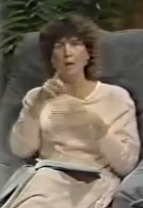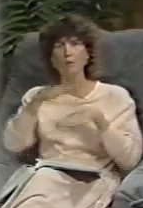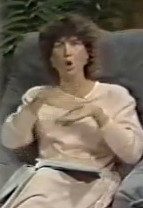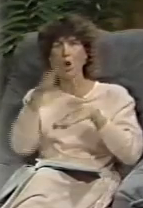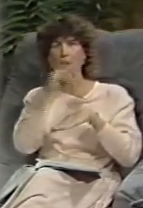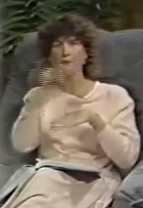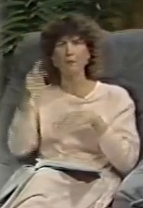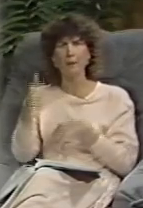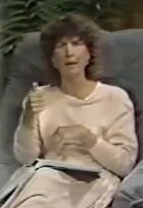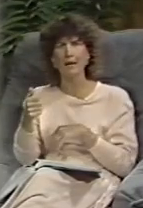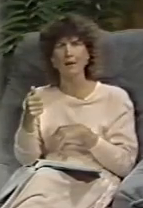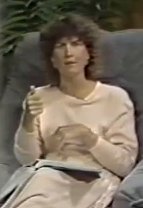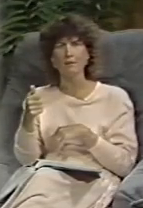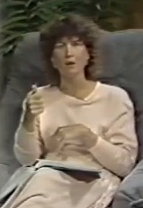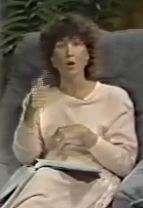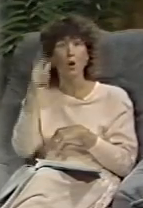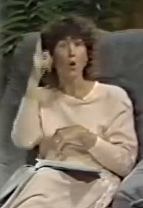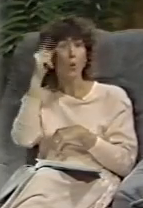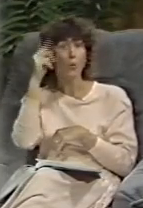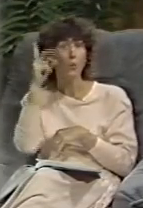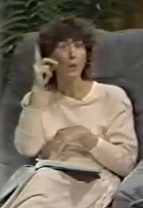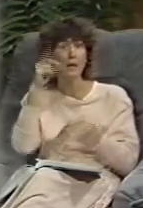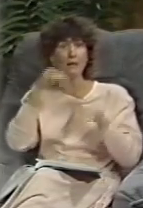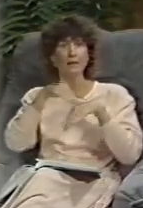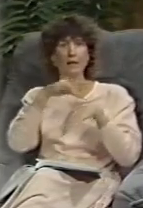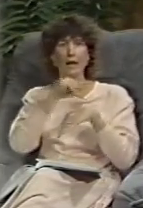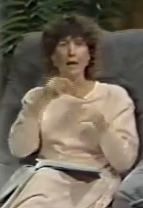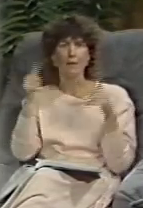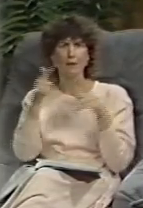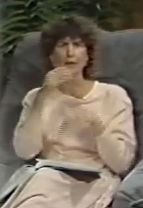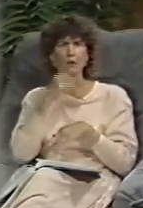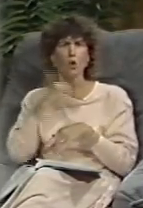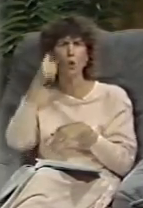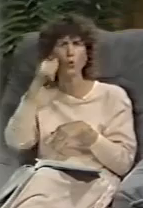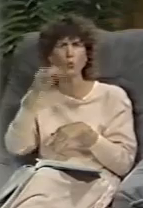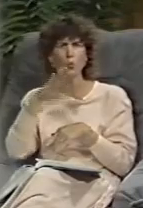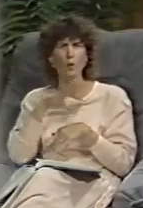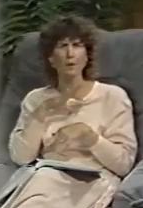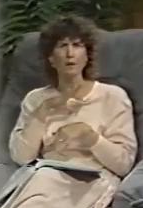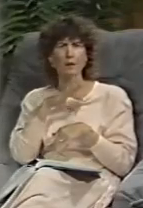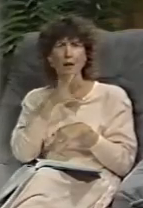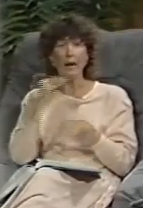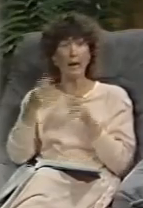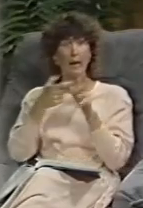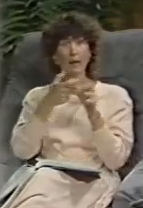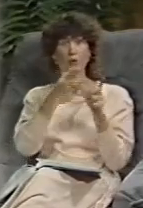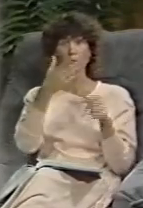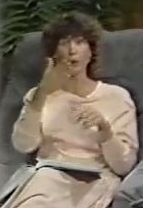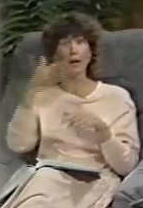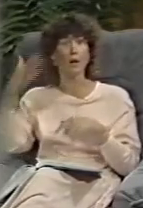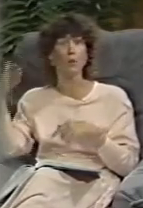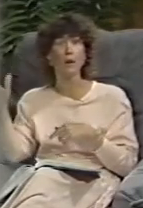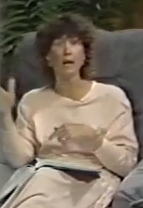jumped off the pan, winked at the little old woman, and ran